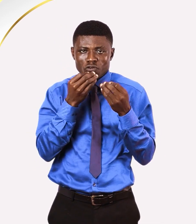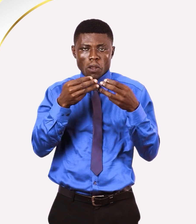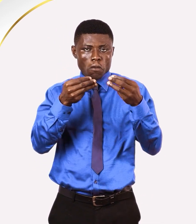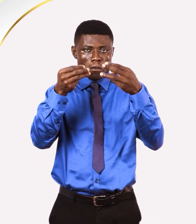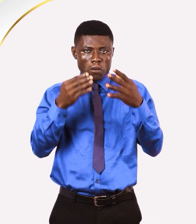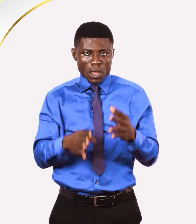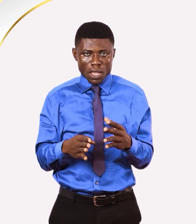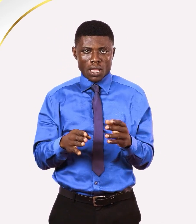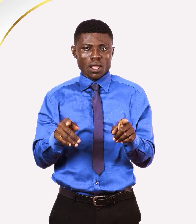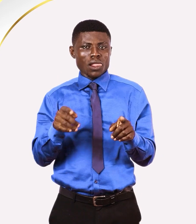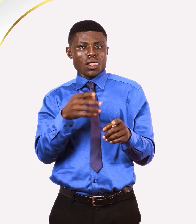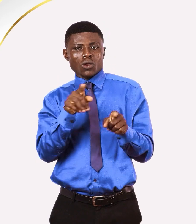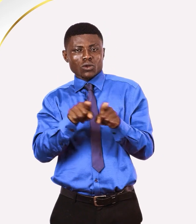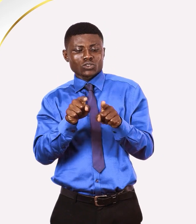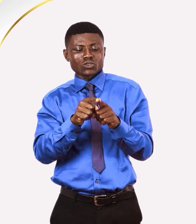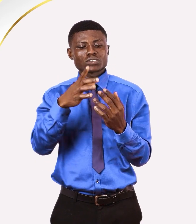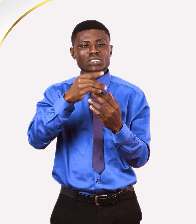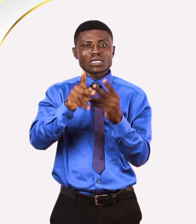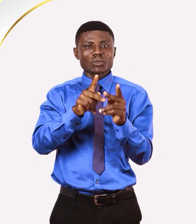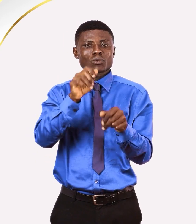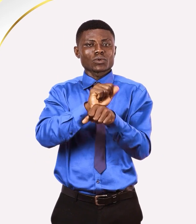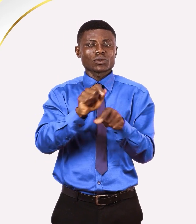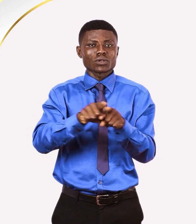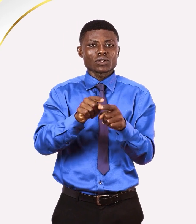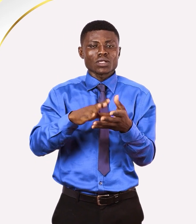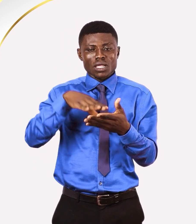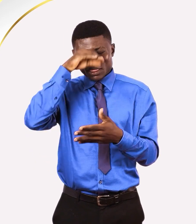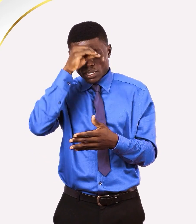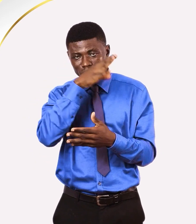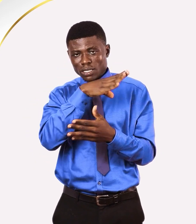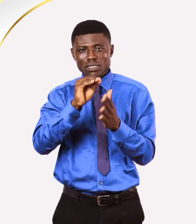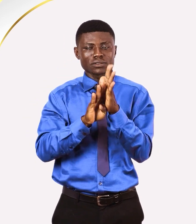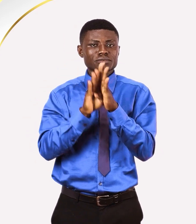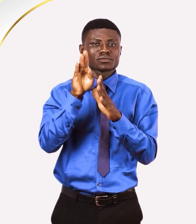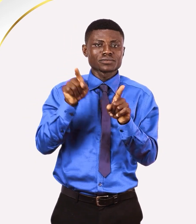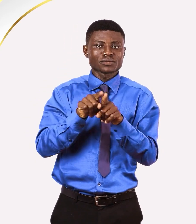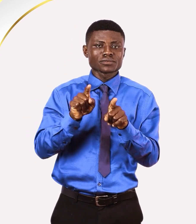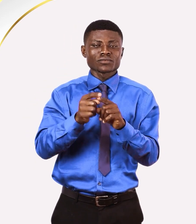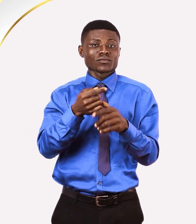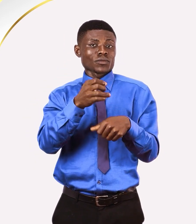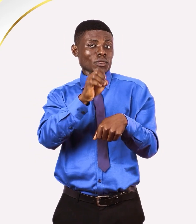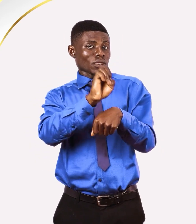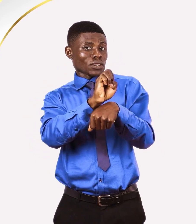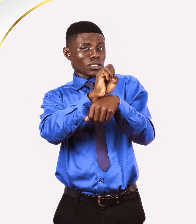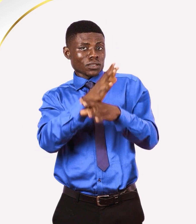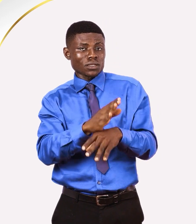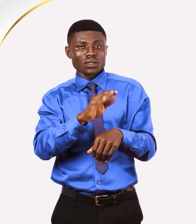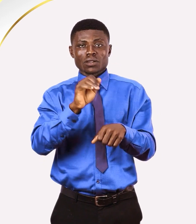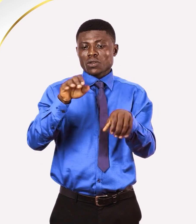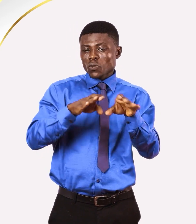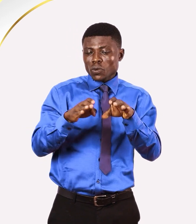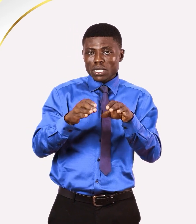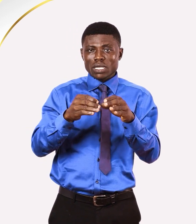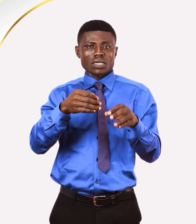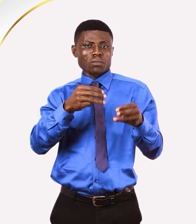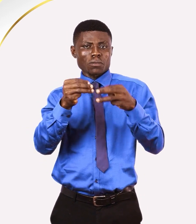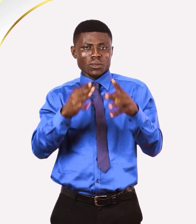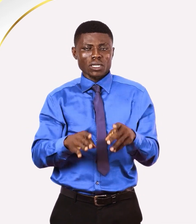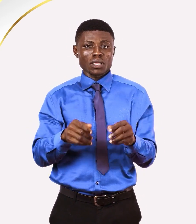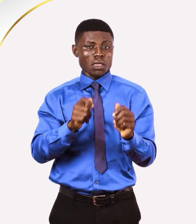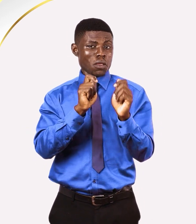information management and recruitment, learning and development, employees' performance